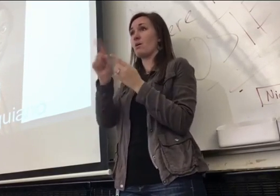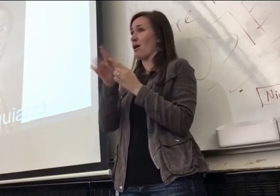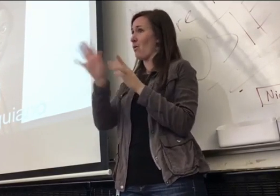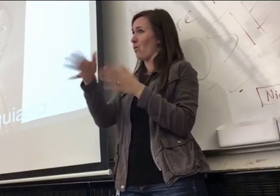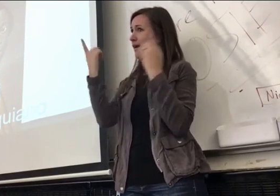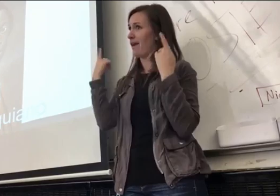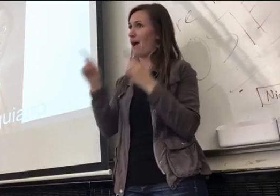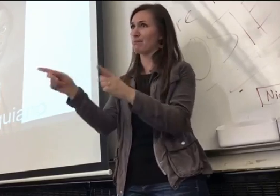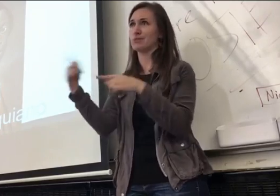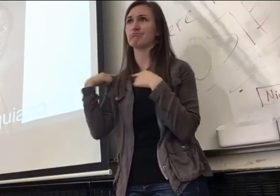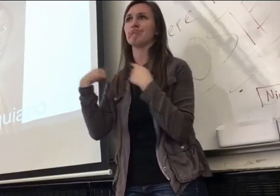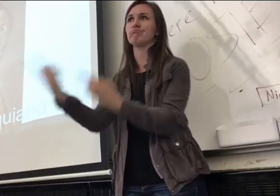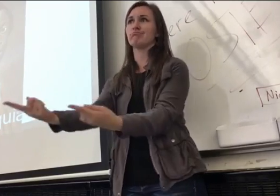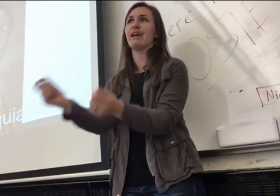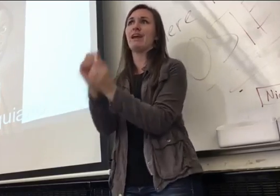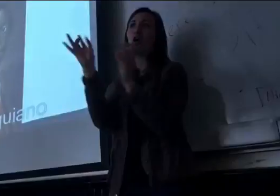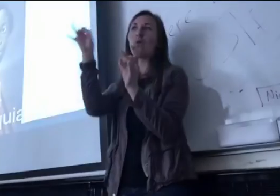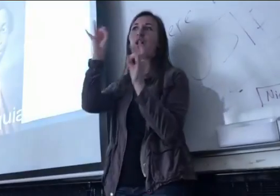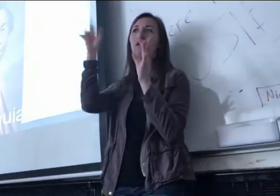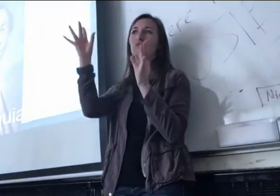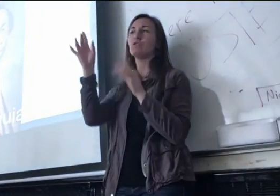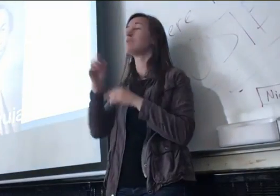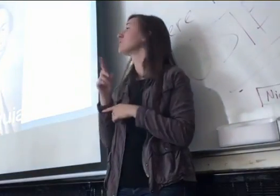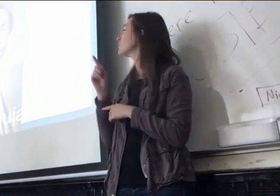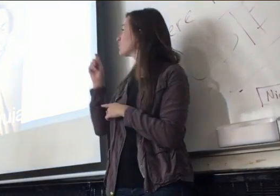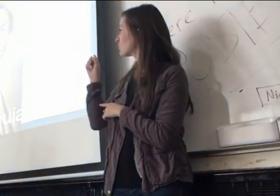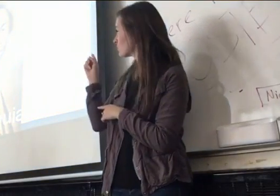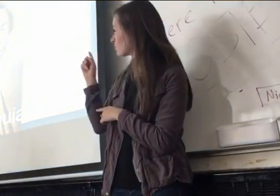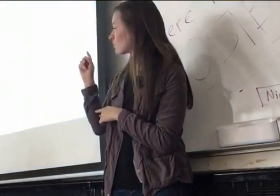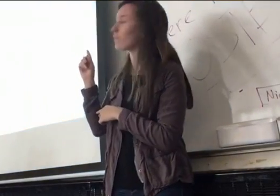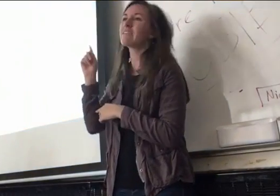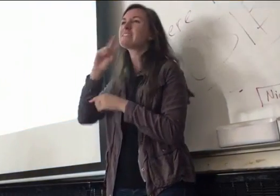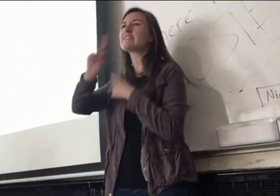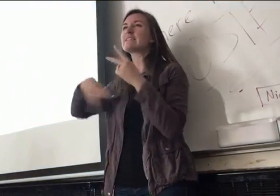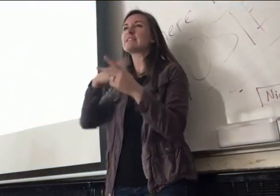So this is what his sourcing could be like that you would see on the AP exam.